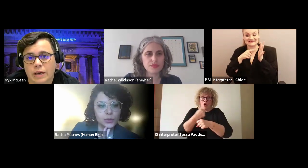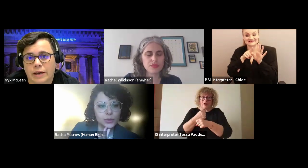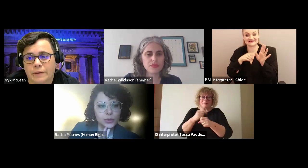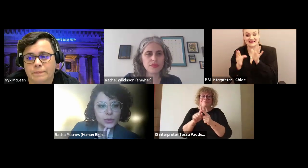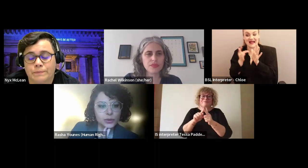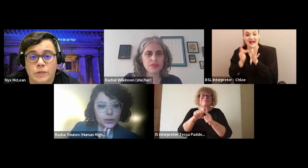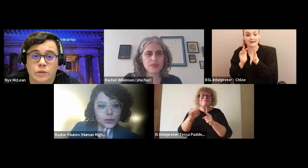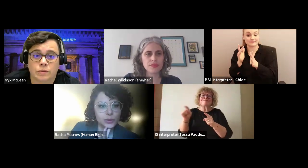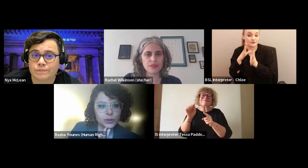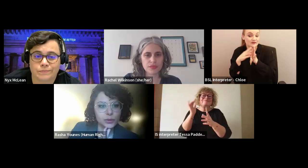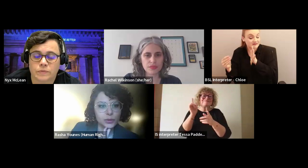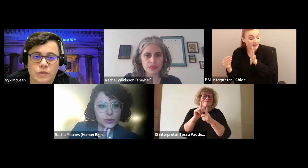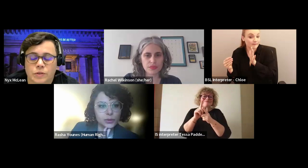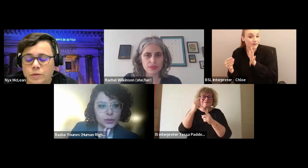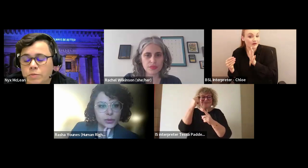governments